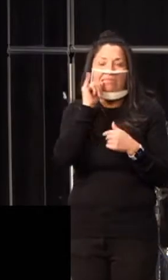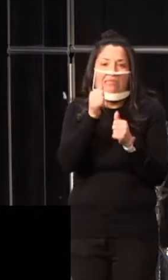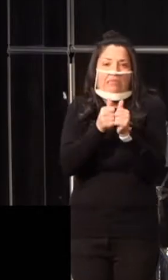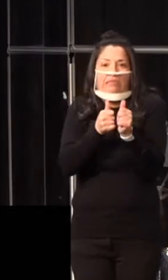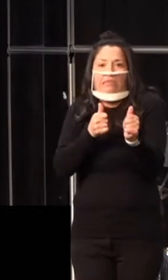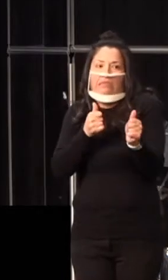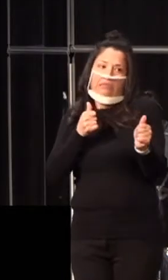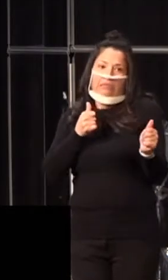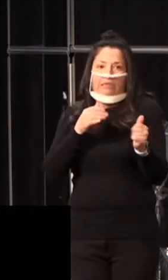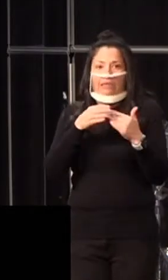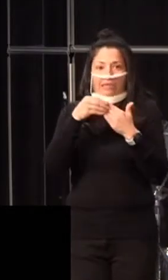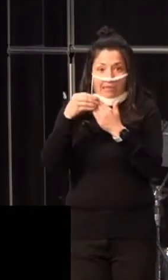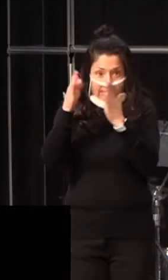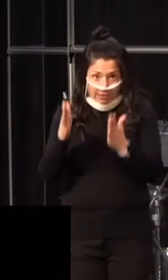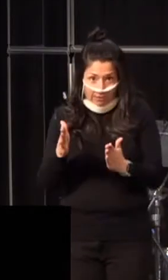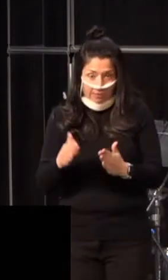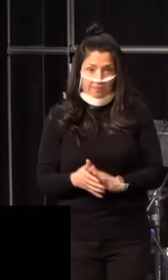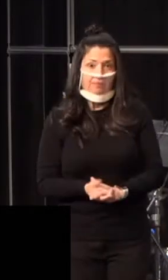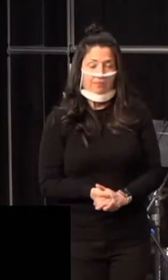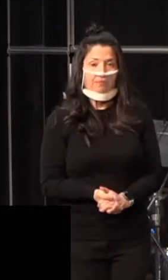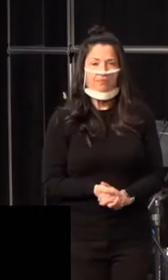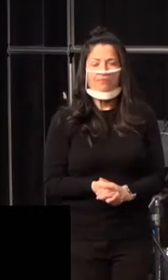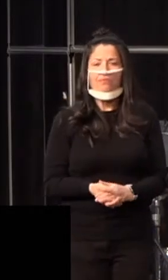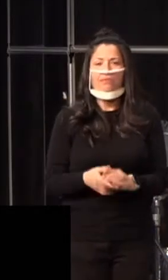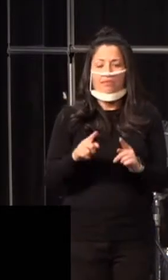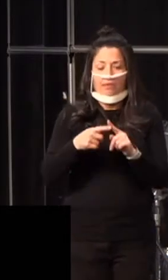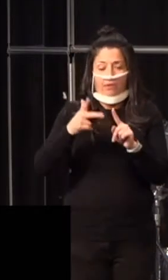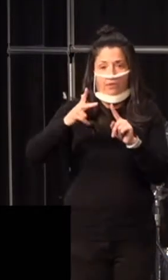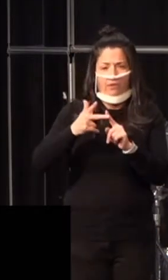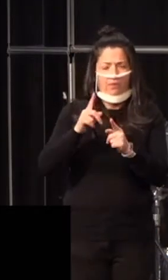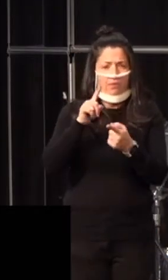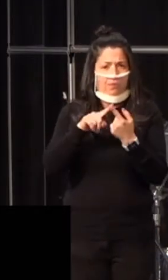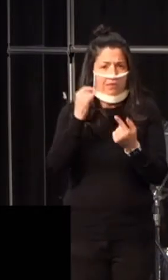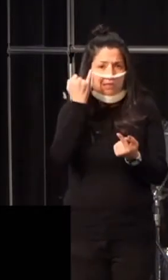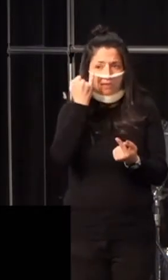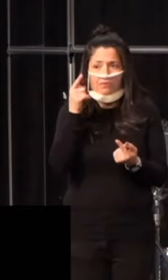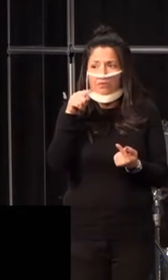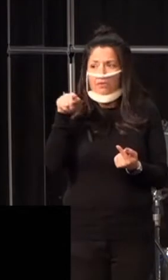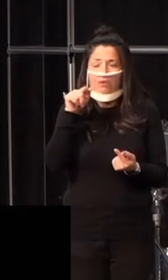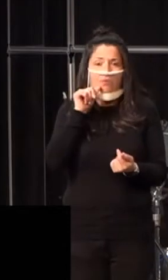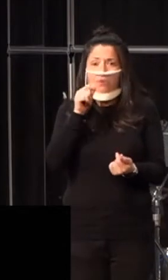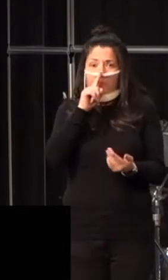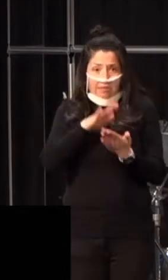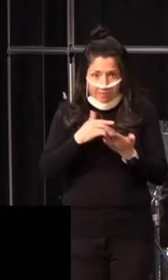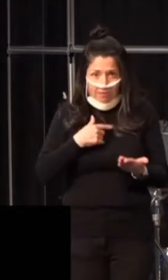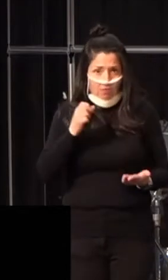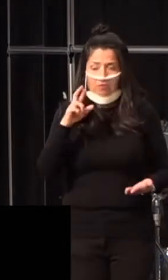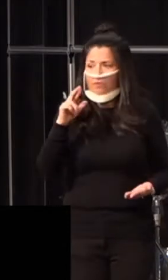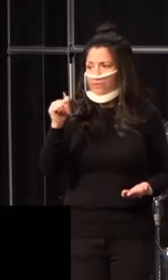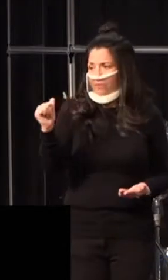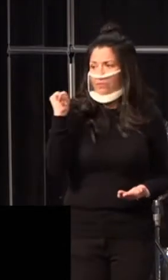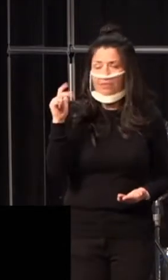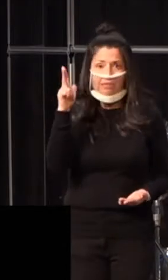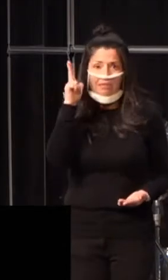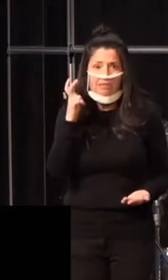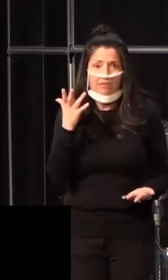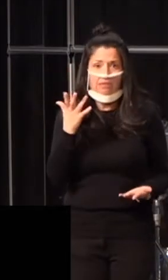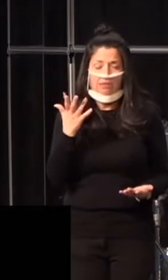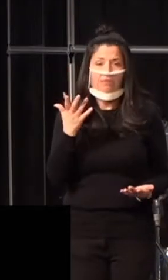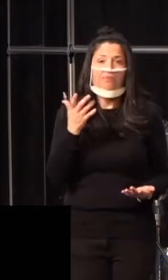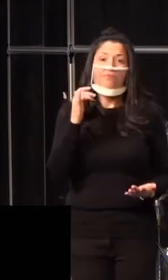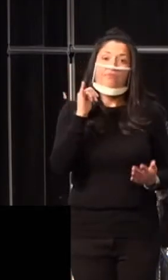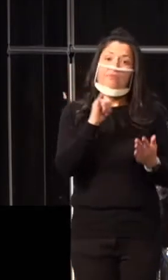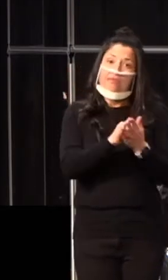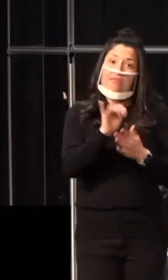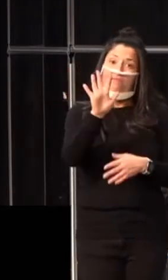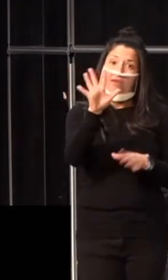then in chapter 4, verse 1, what if they won't believe? What if they won't listen? So there's 5 total things. These are the